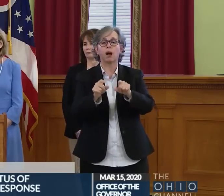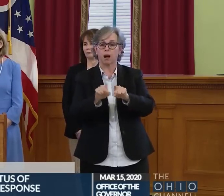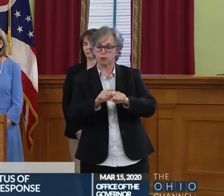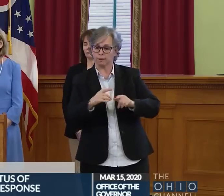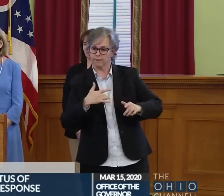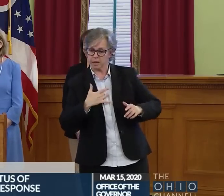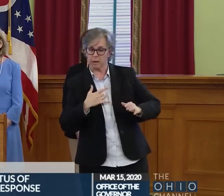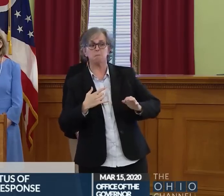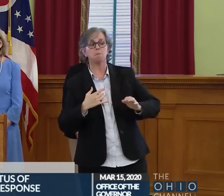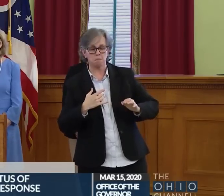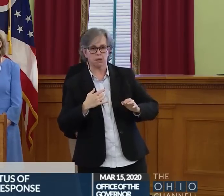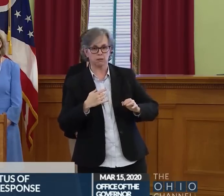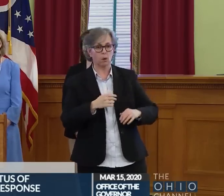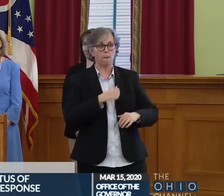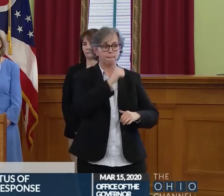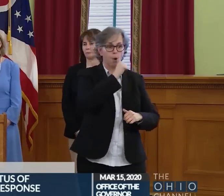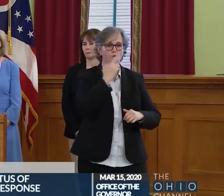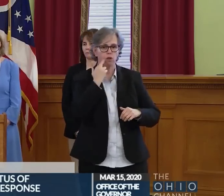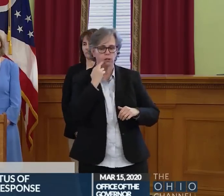To clarify,